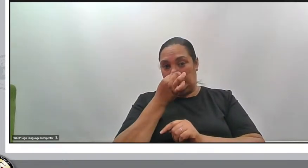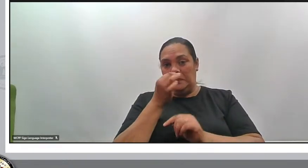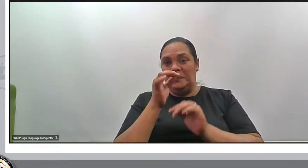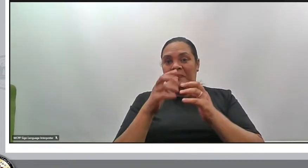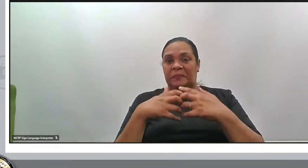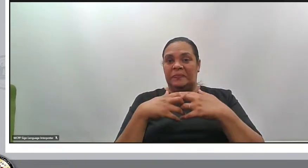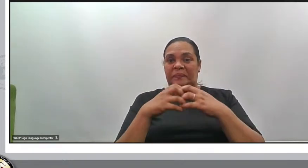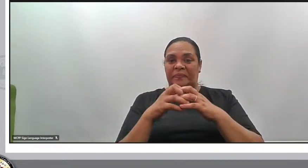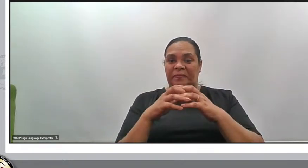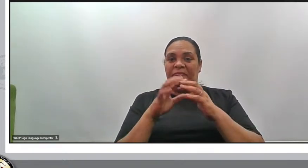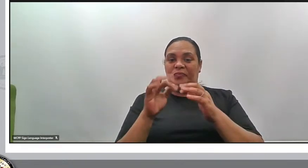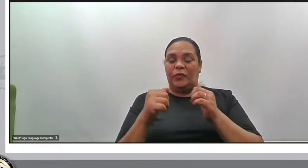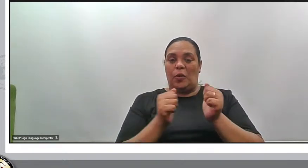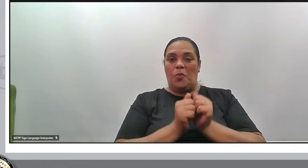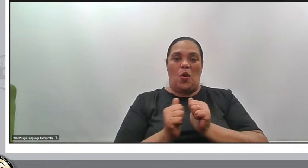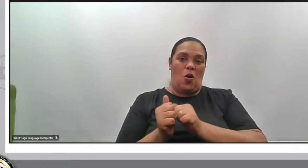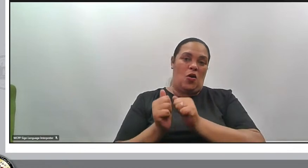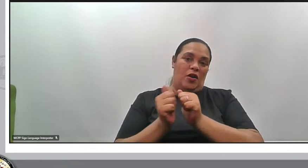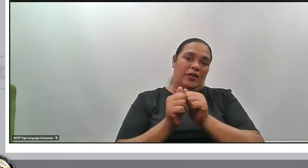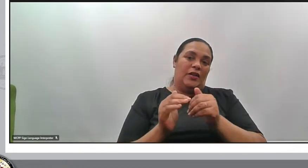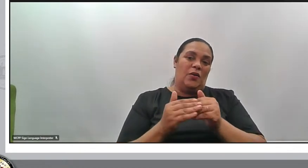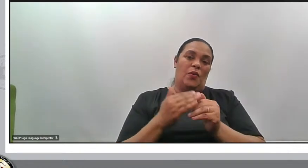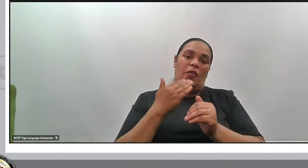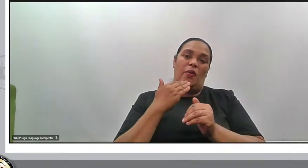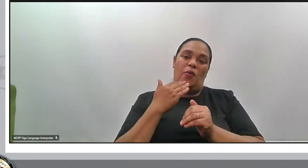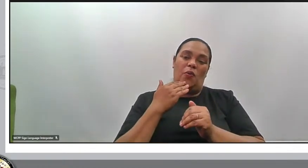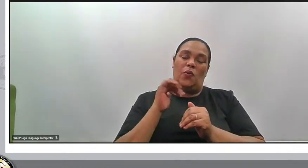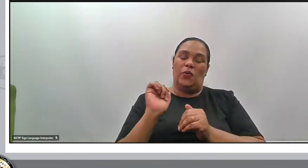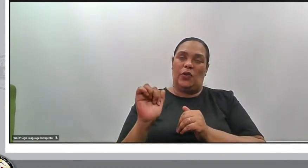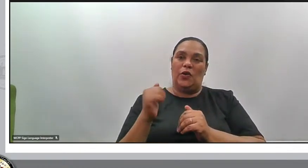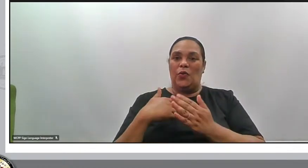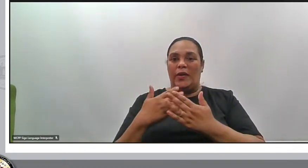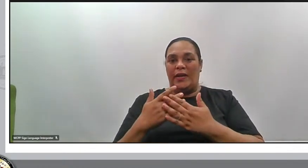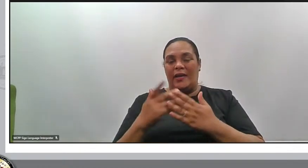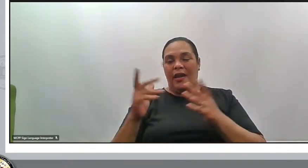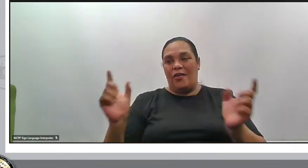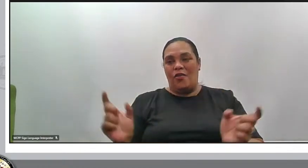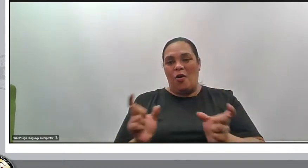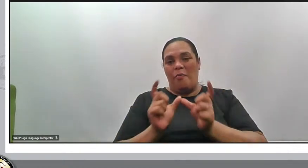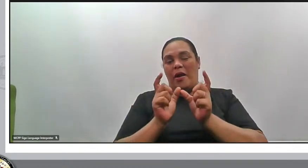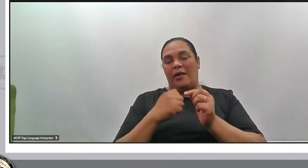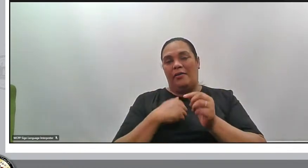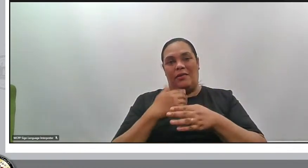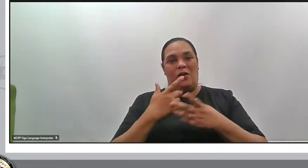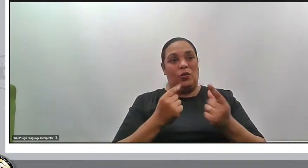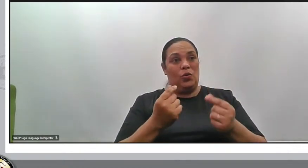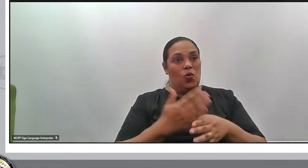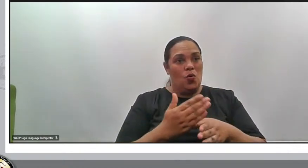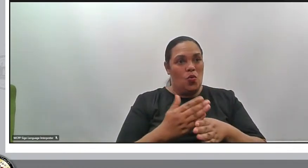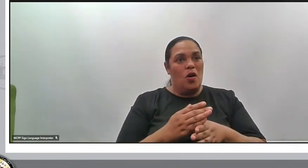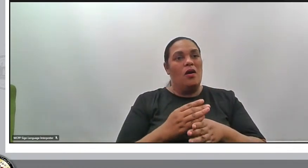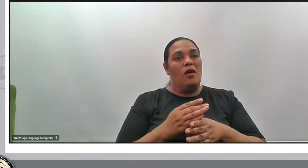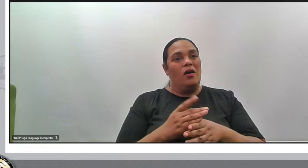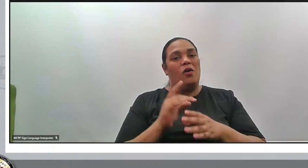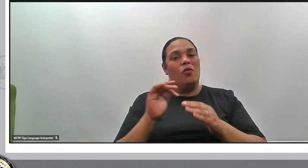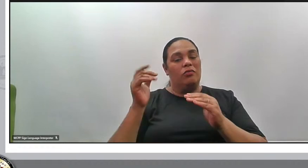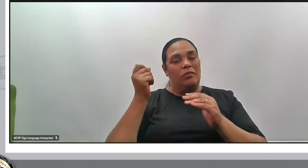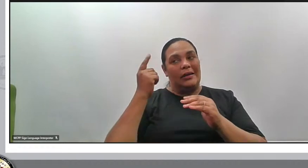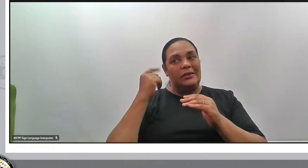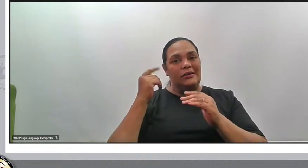establish strategic partnerships with entities so that we can combine our efforts and leverage off one